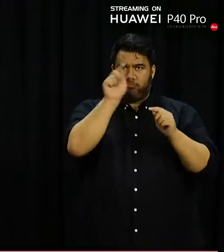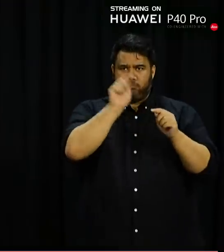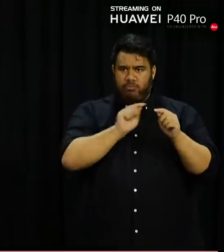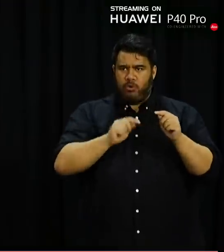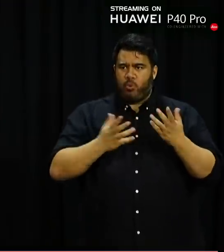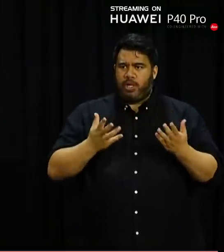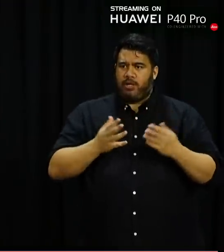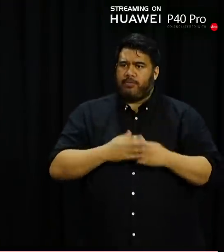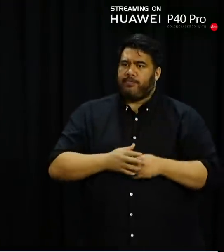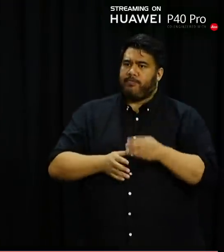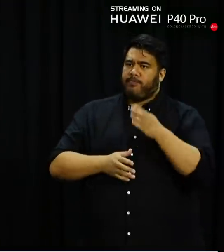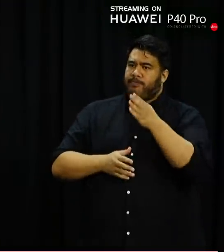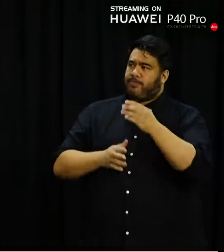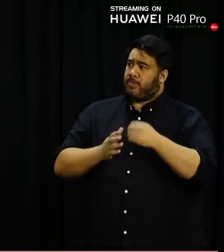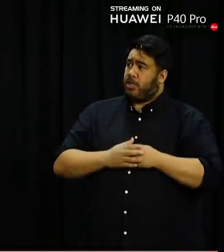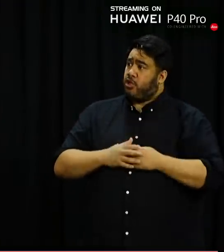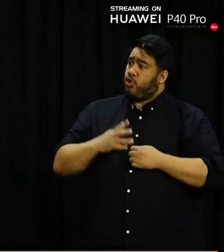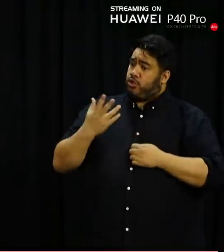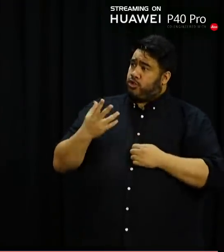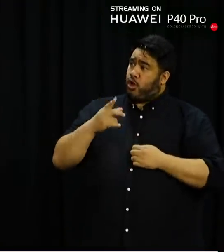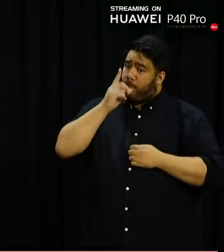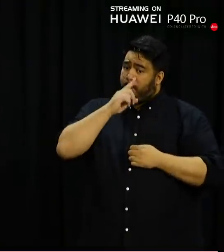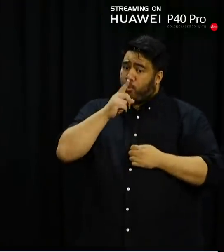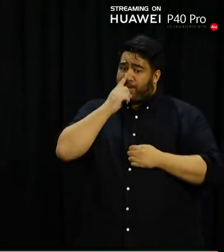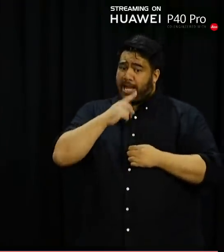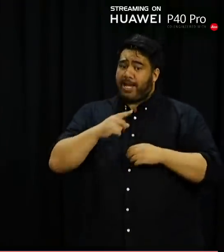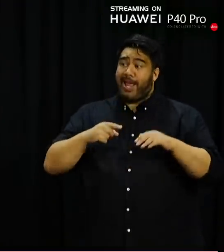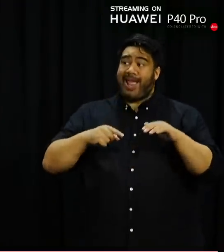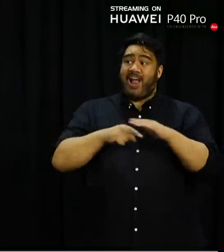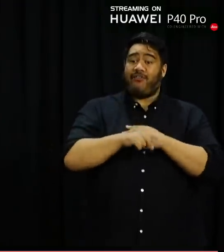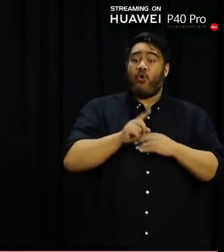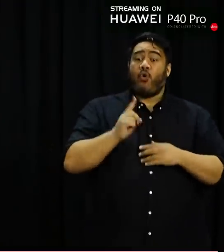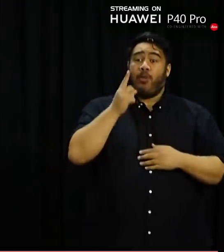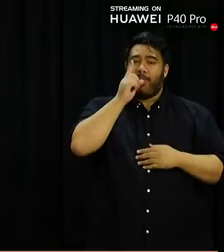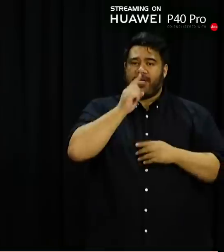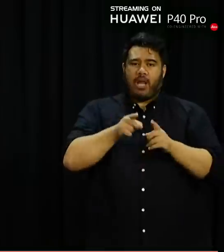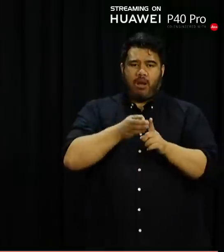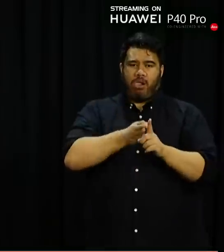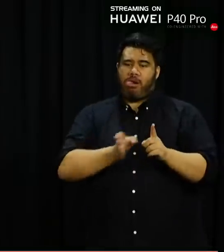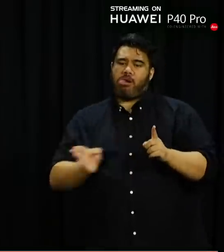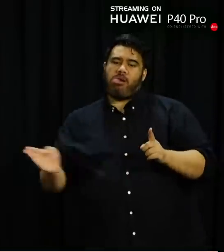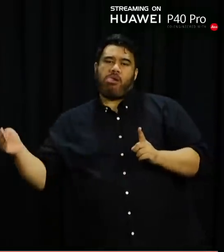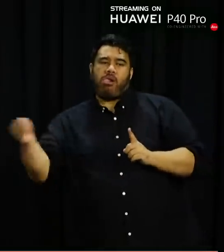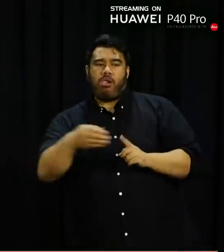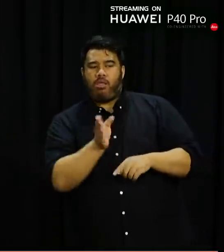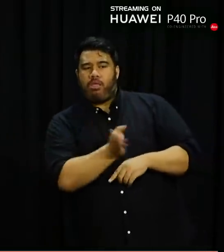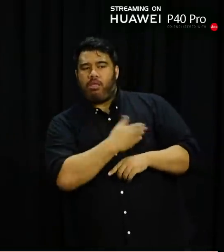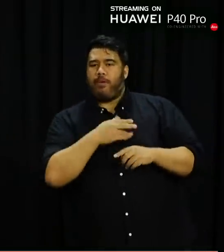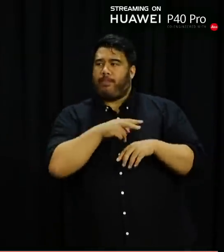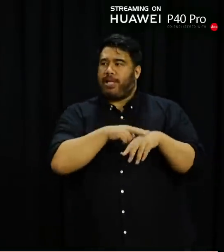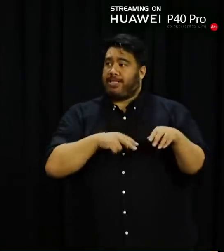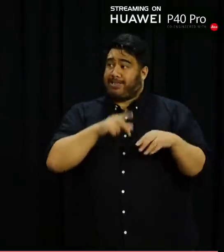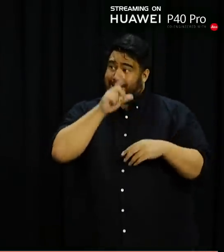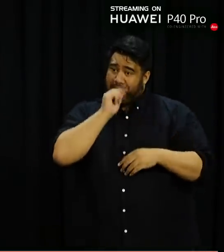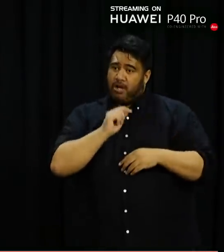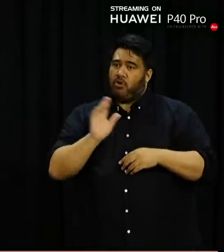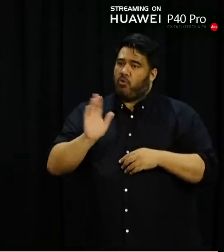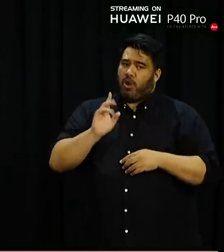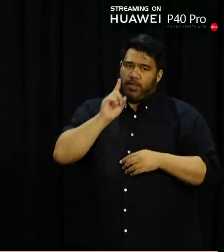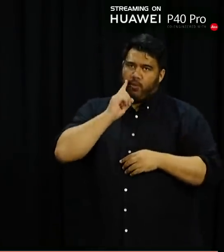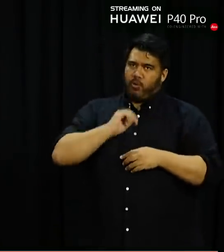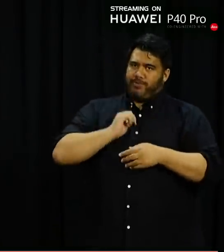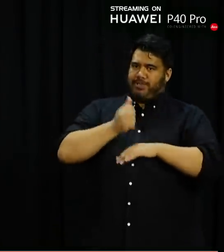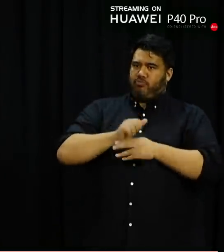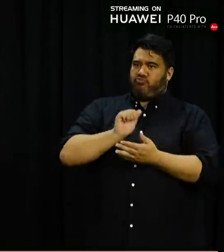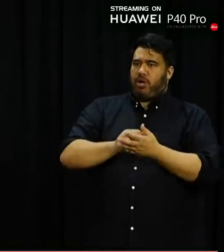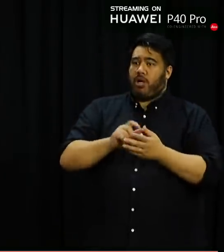Auckland without going through a police checkpoint? I'm absolutely confident that we've identified the right locations. If someone is wanting to